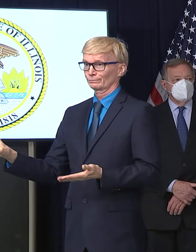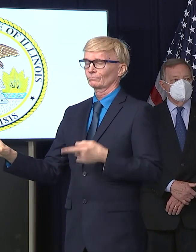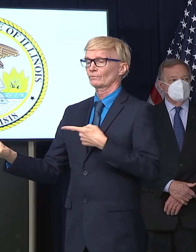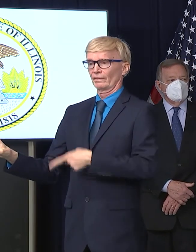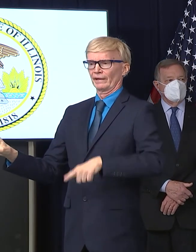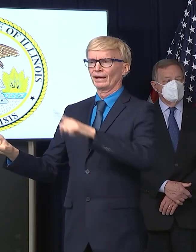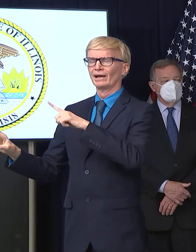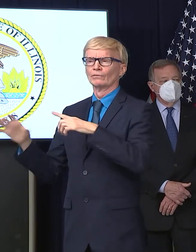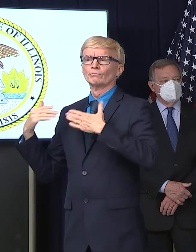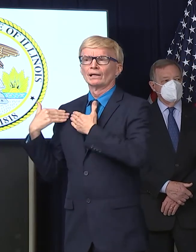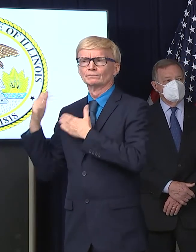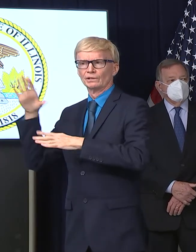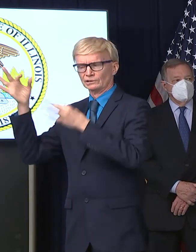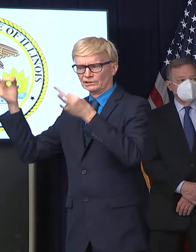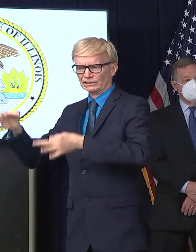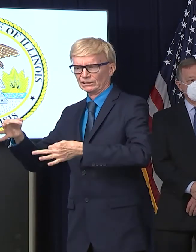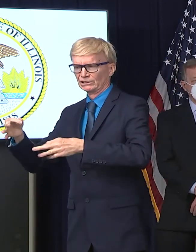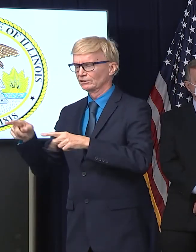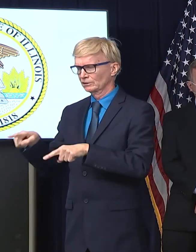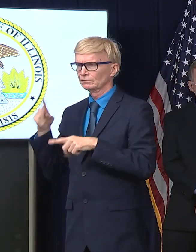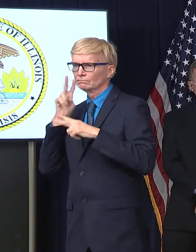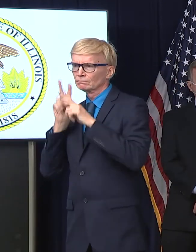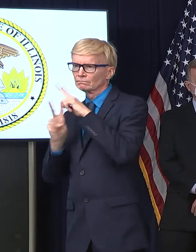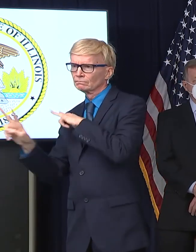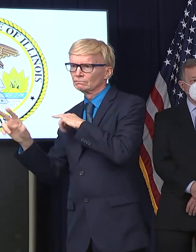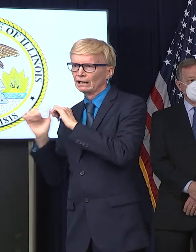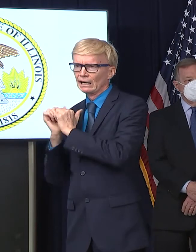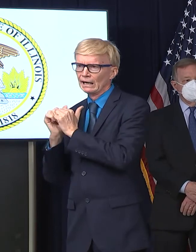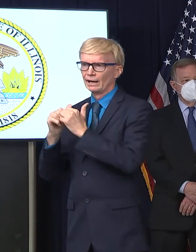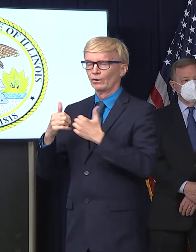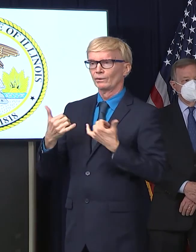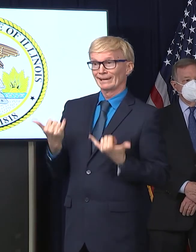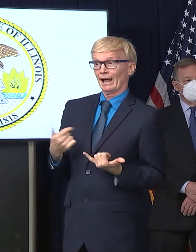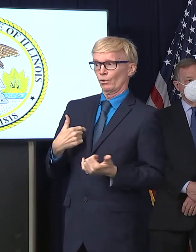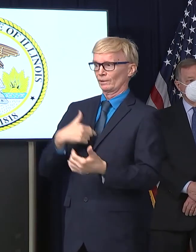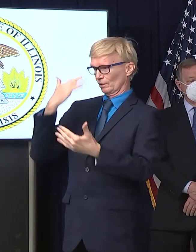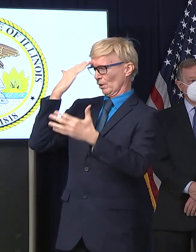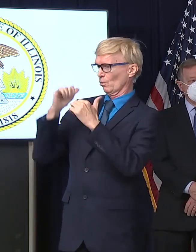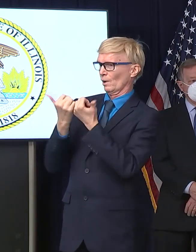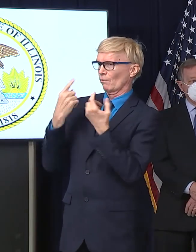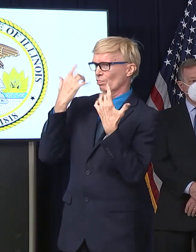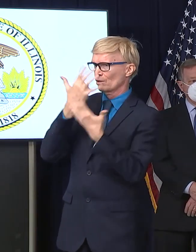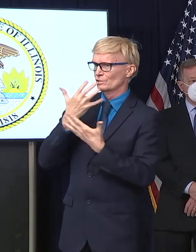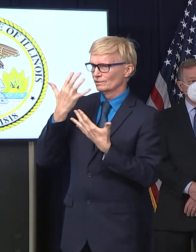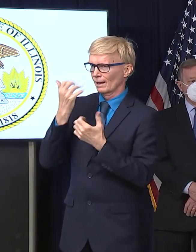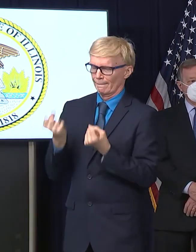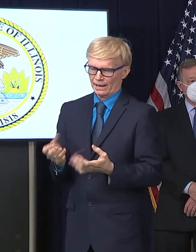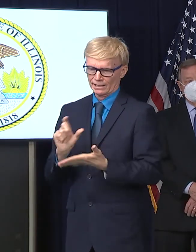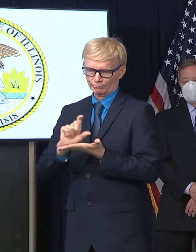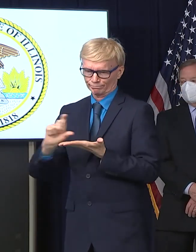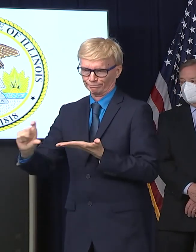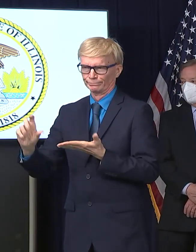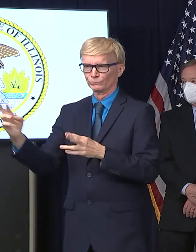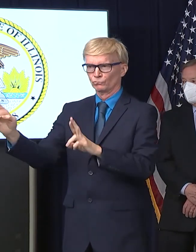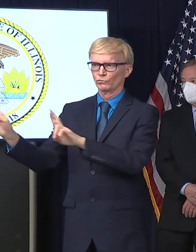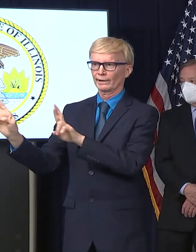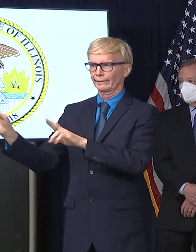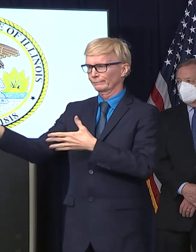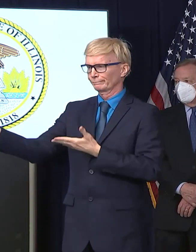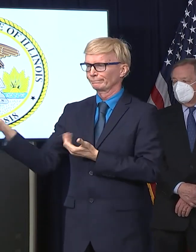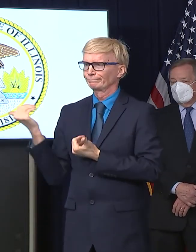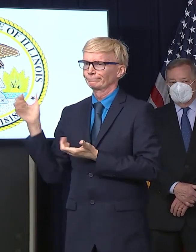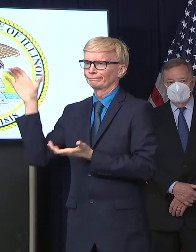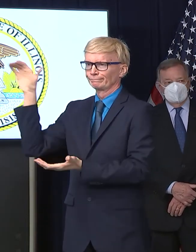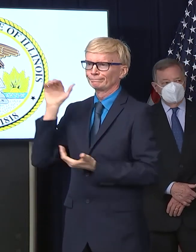their own as they see forward, as we now have a view forward into how many doses are coming into the state of Illinois.